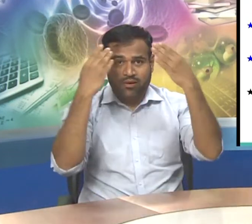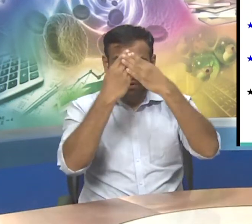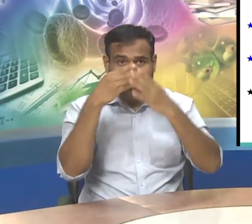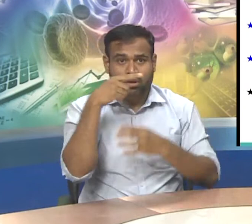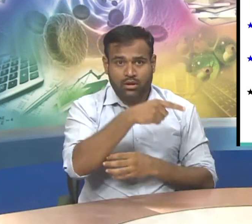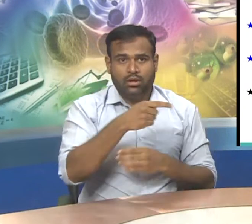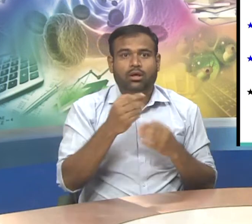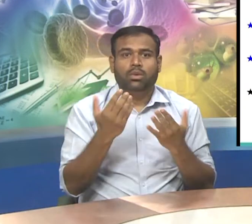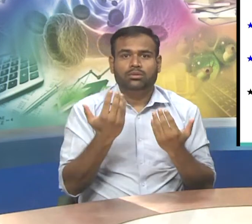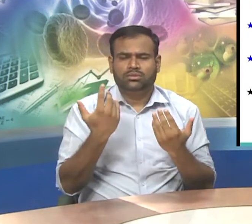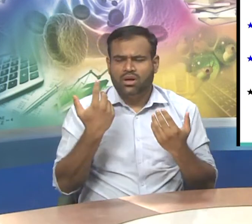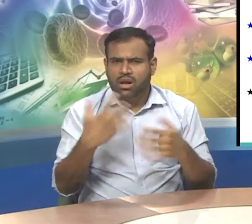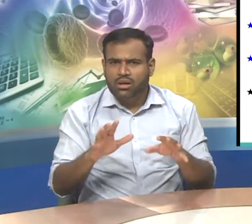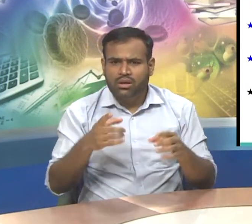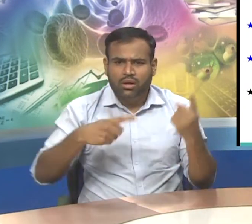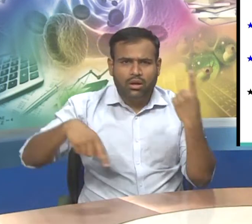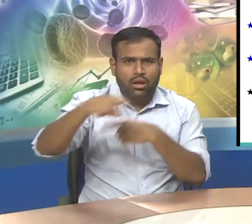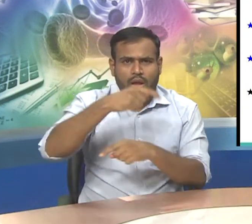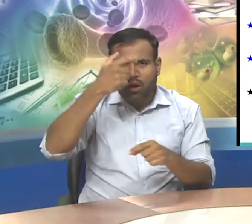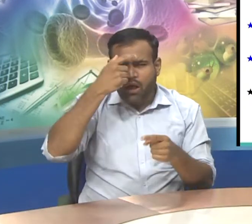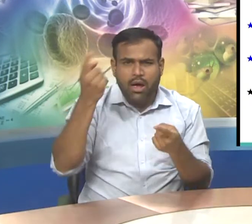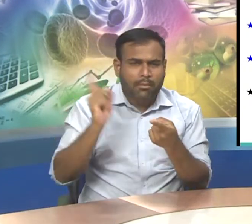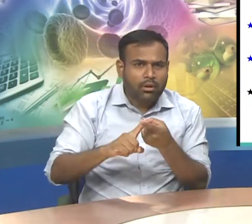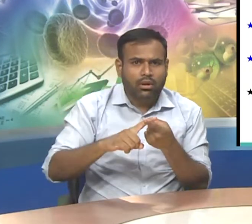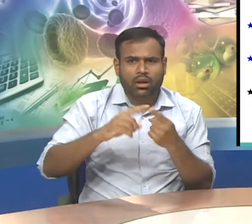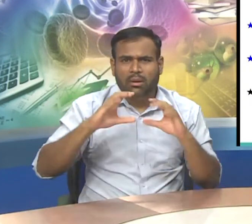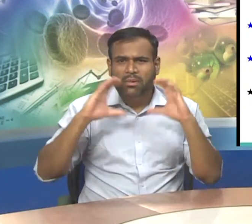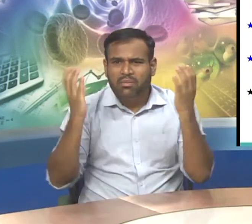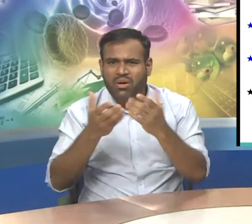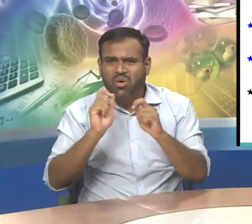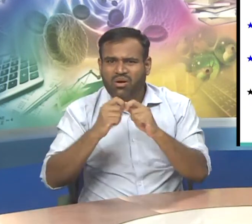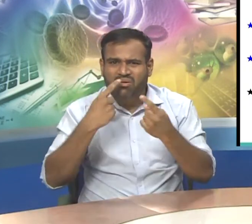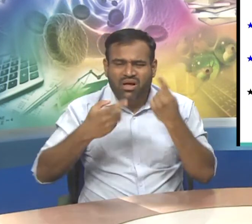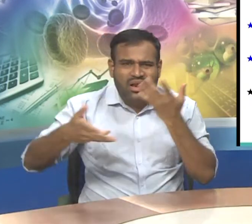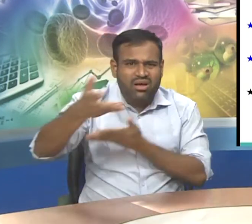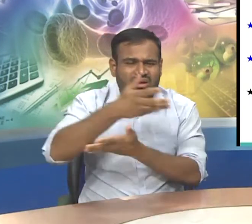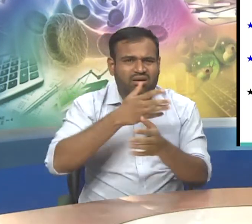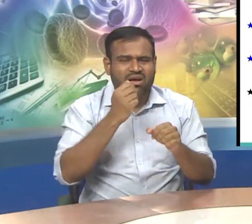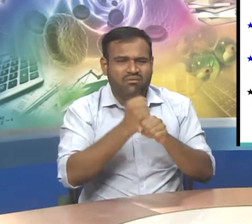Also, the governor can issue ordinances during the period when the